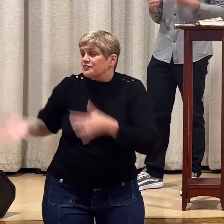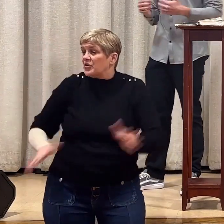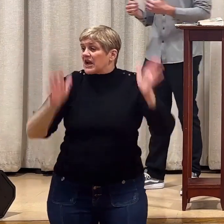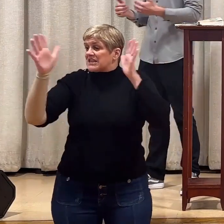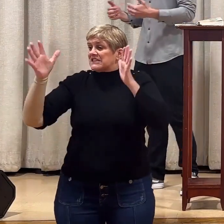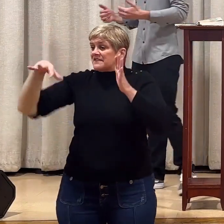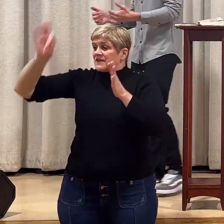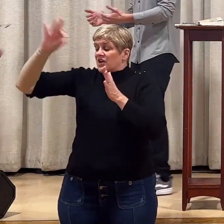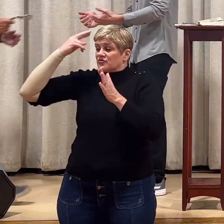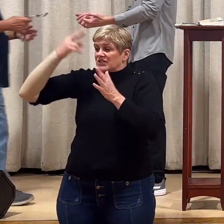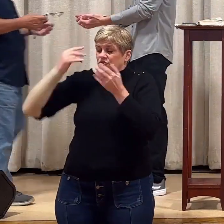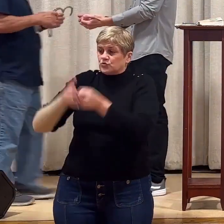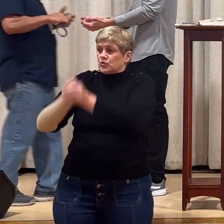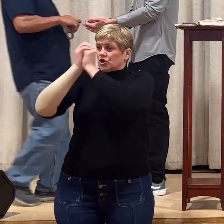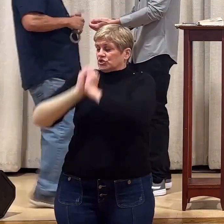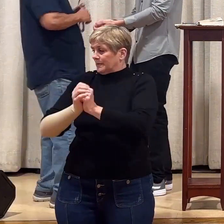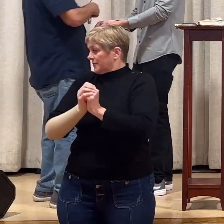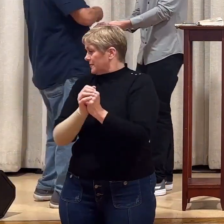to worship God.